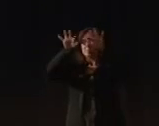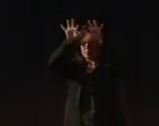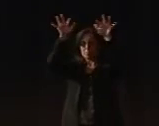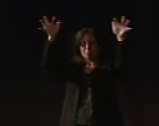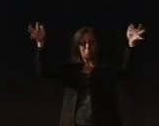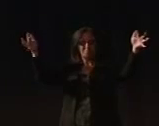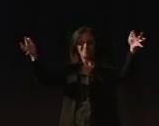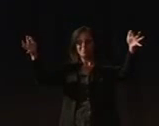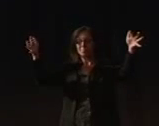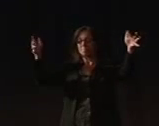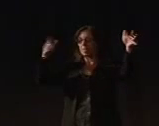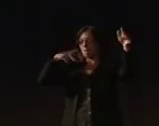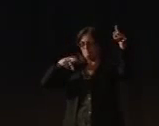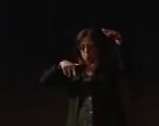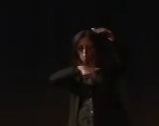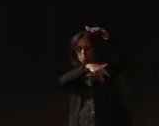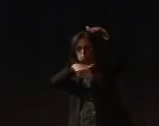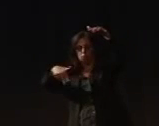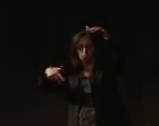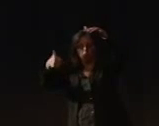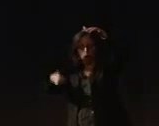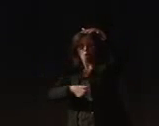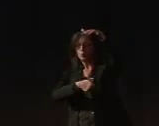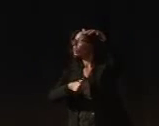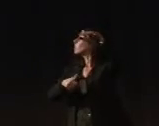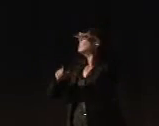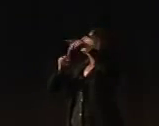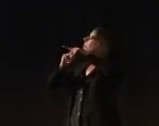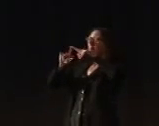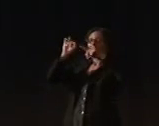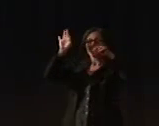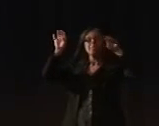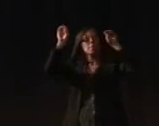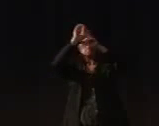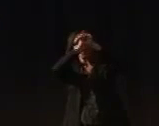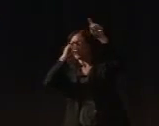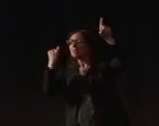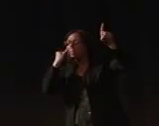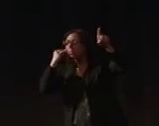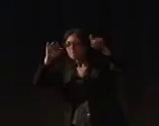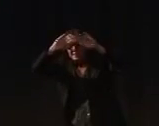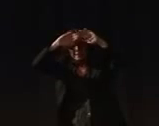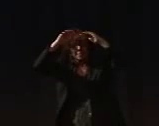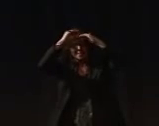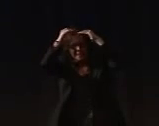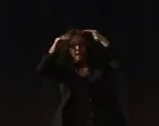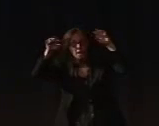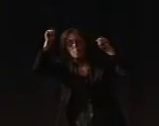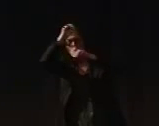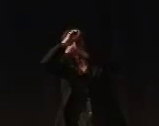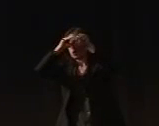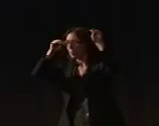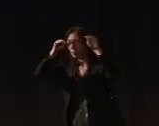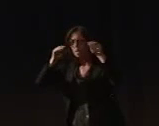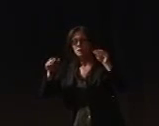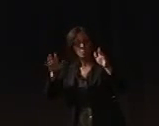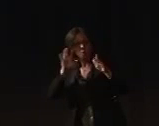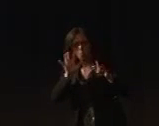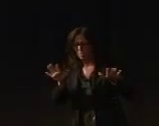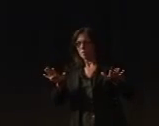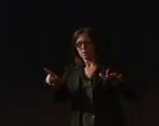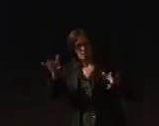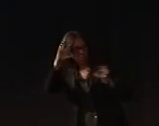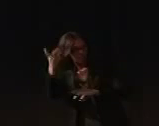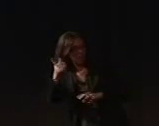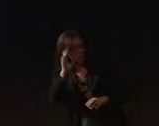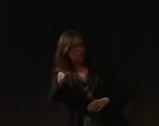but imagine that this is moving, you will be very disturbed. The actors were very disturbed also by this moving canopia, but that's